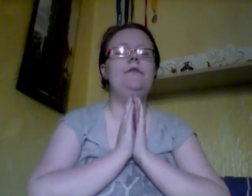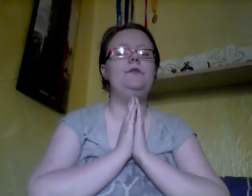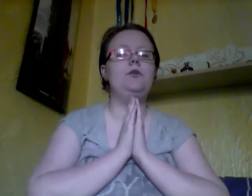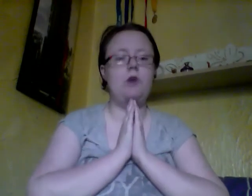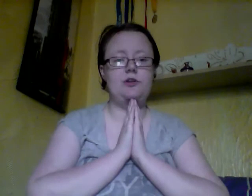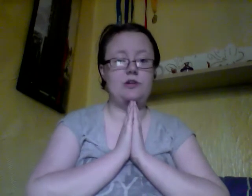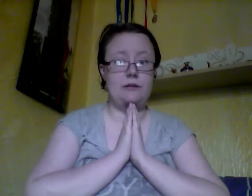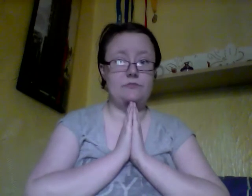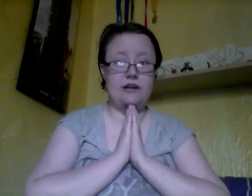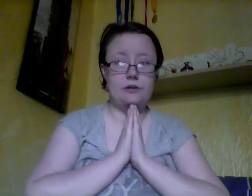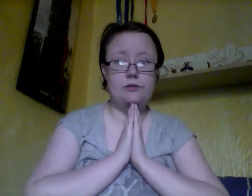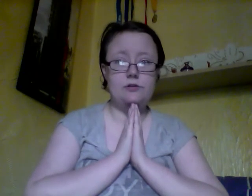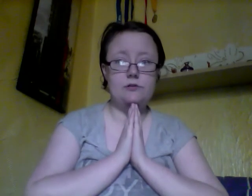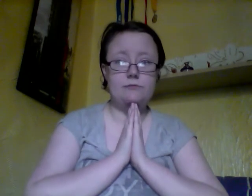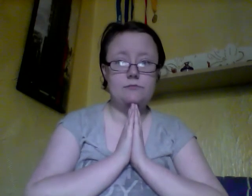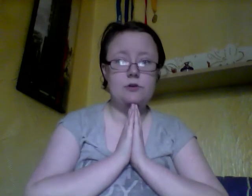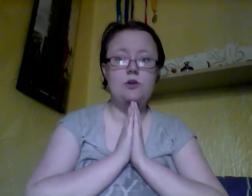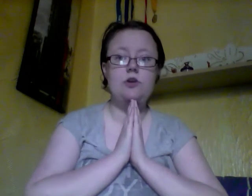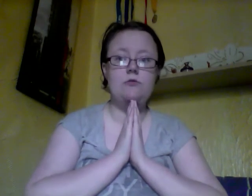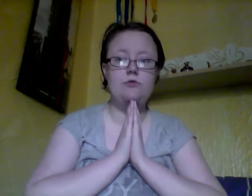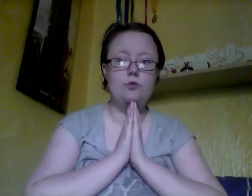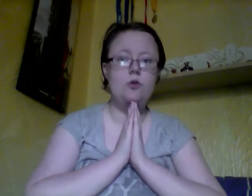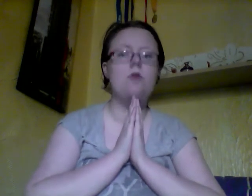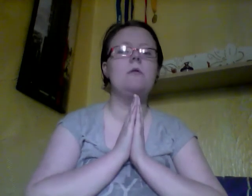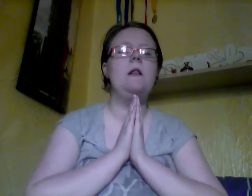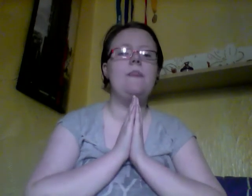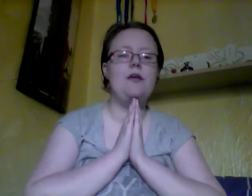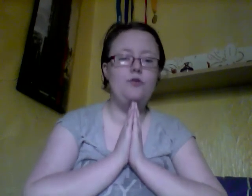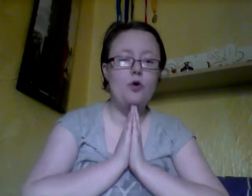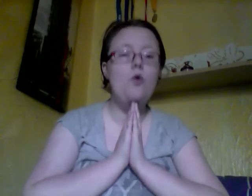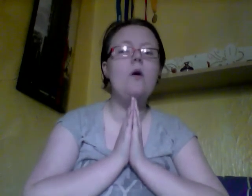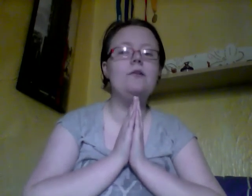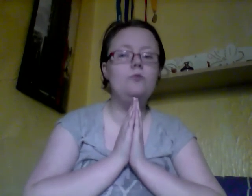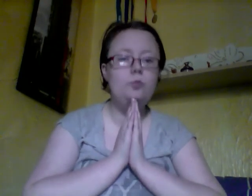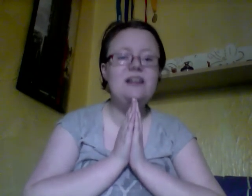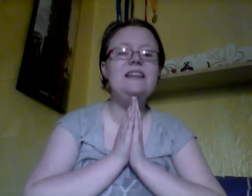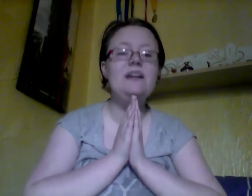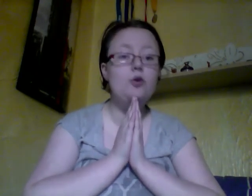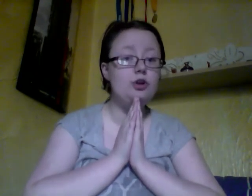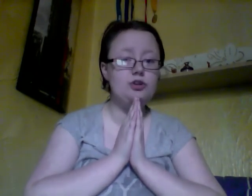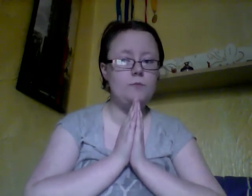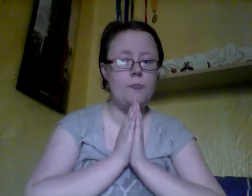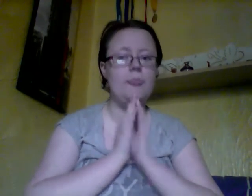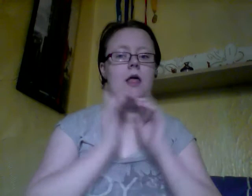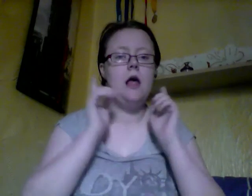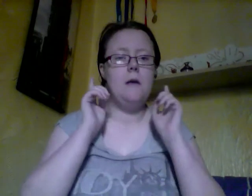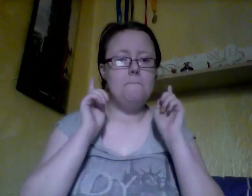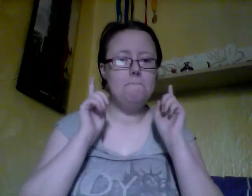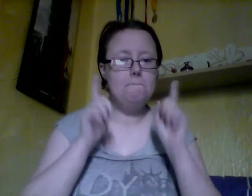If you watched Empty House, you'll know that no one really knows, but